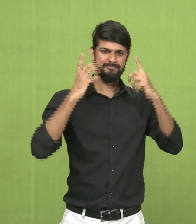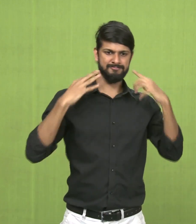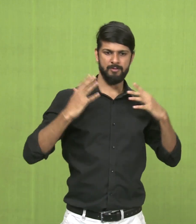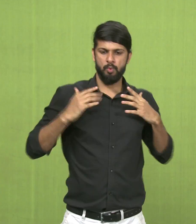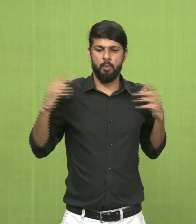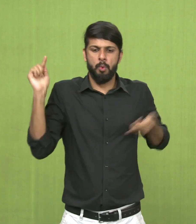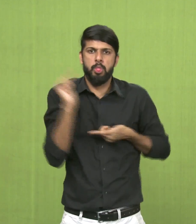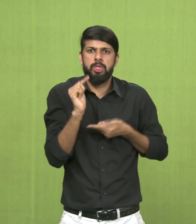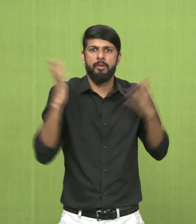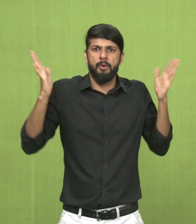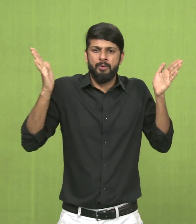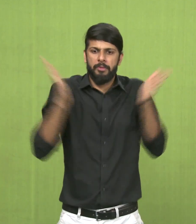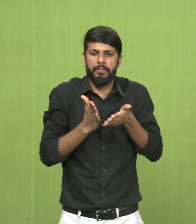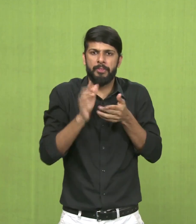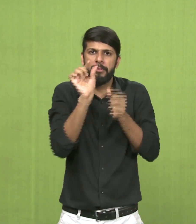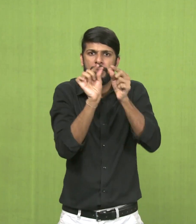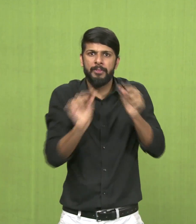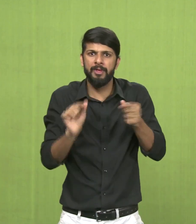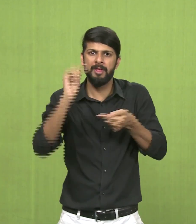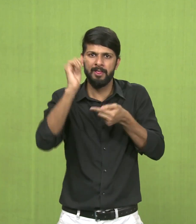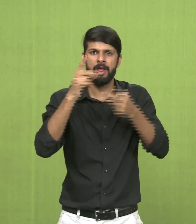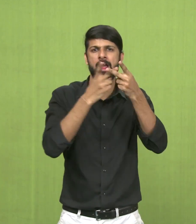hanging out, where the body would be very small.